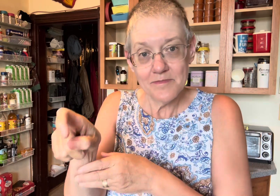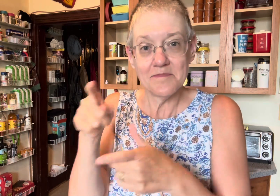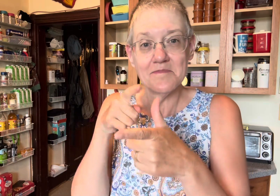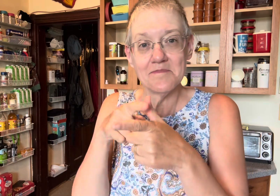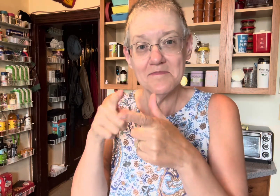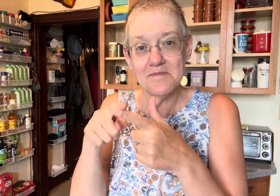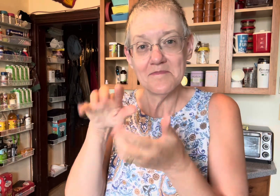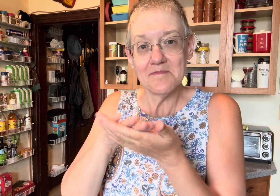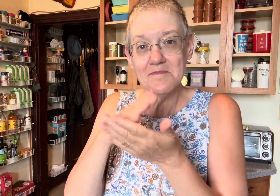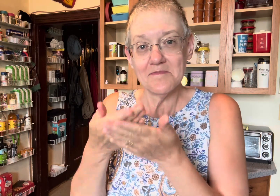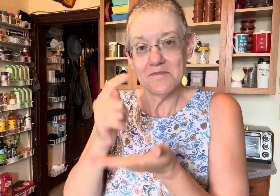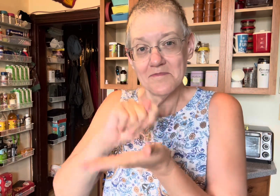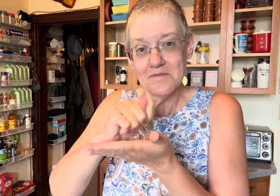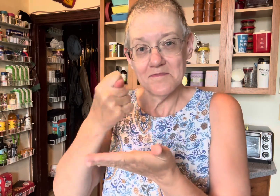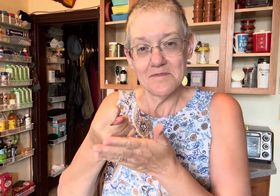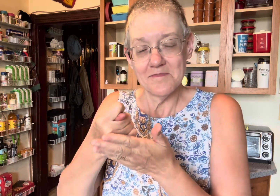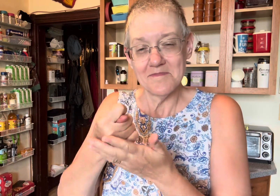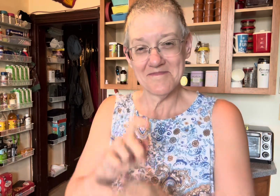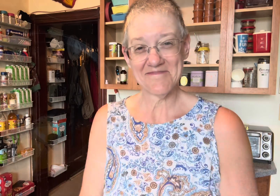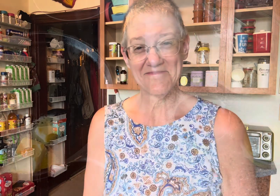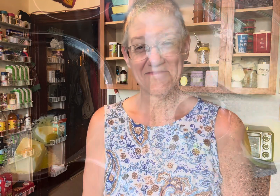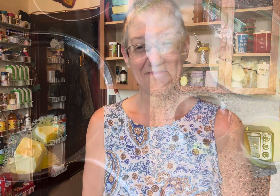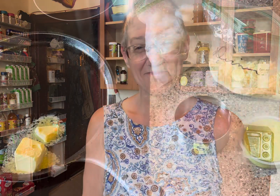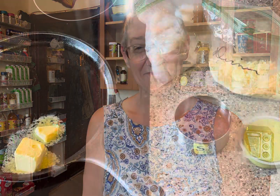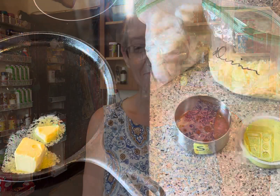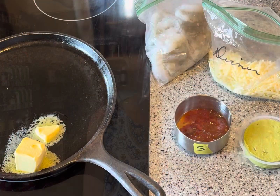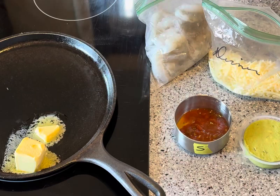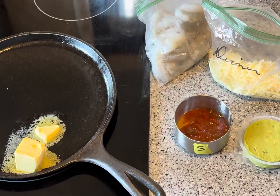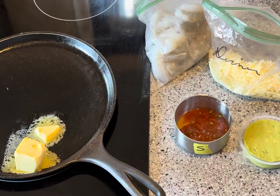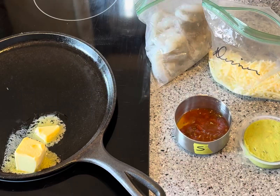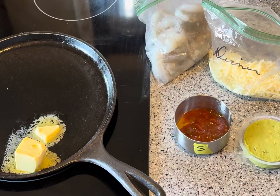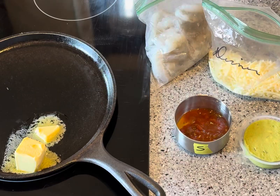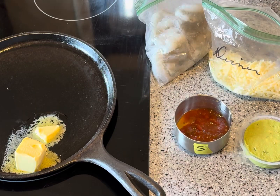and cook the shrimp, then we'll cook the tortilla.